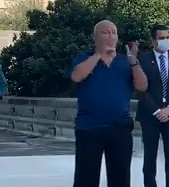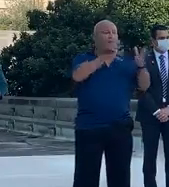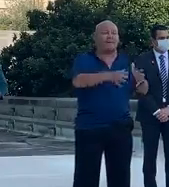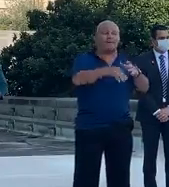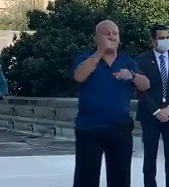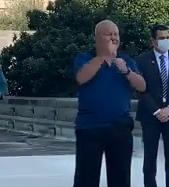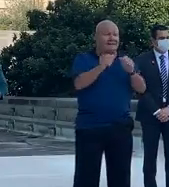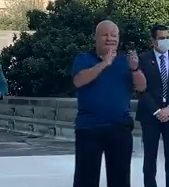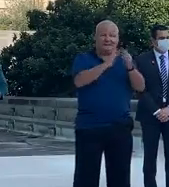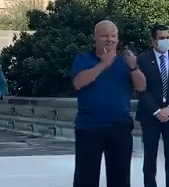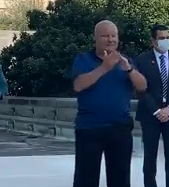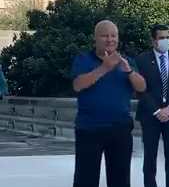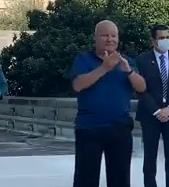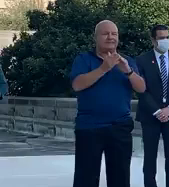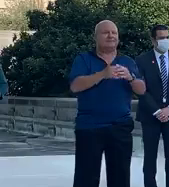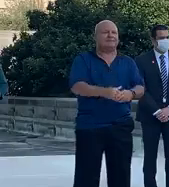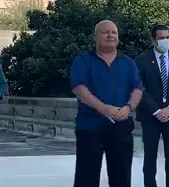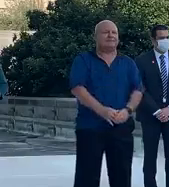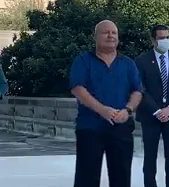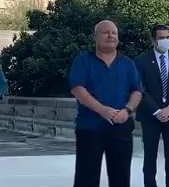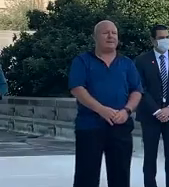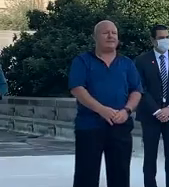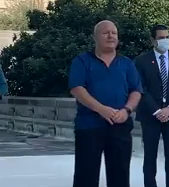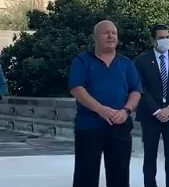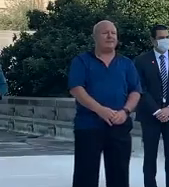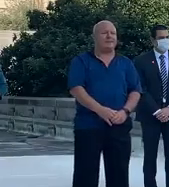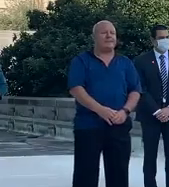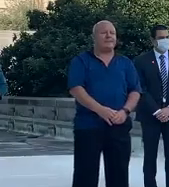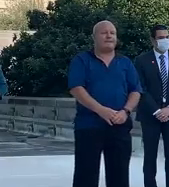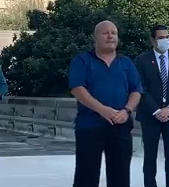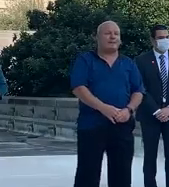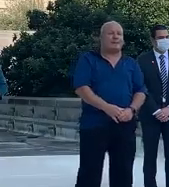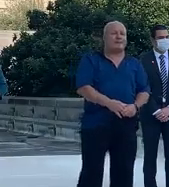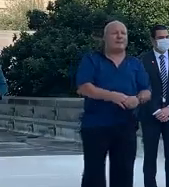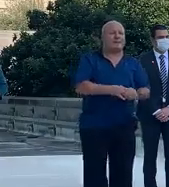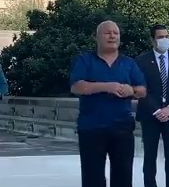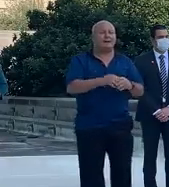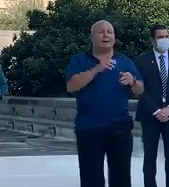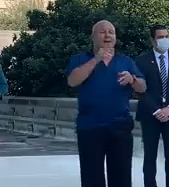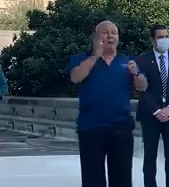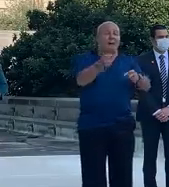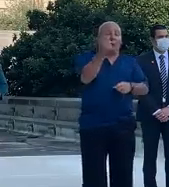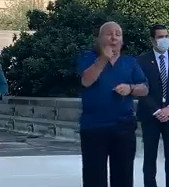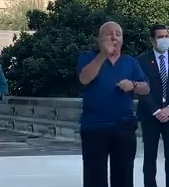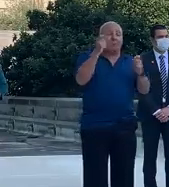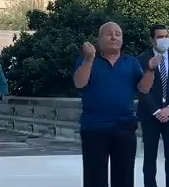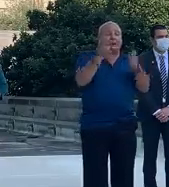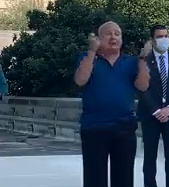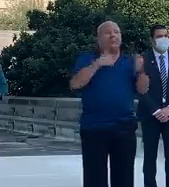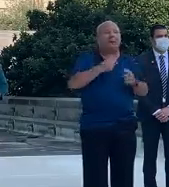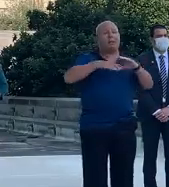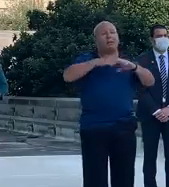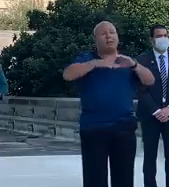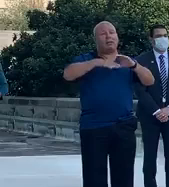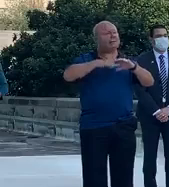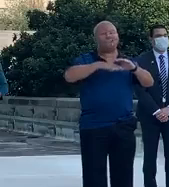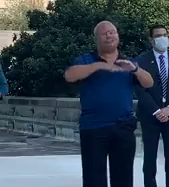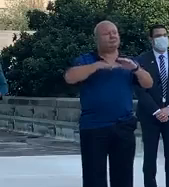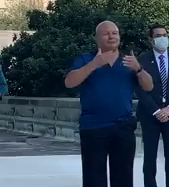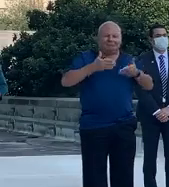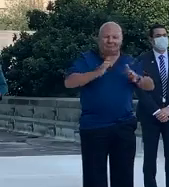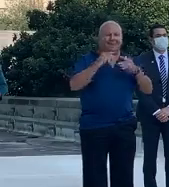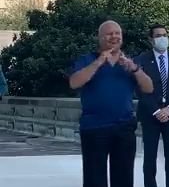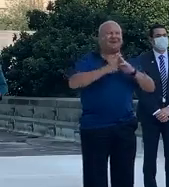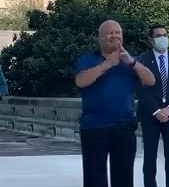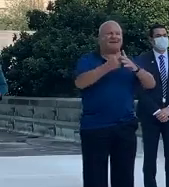cities. And so, I'm not going to keep the celebration, I'm just going to let it start.